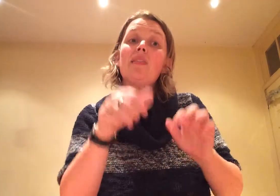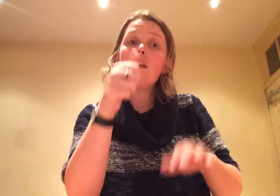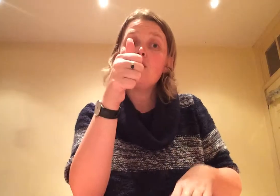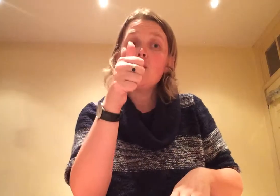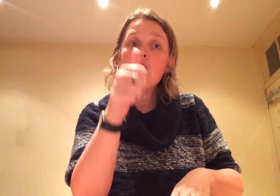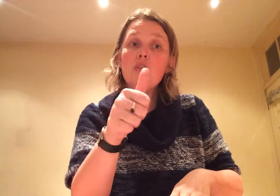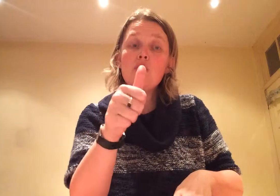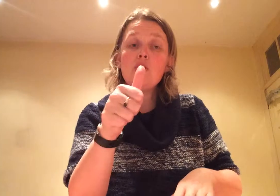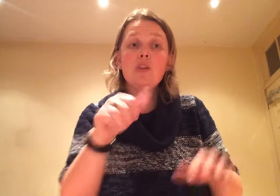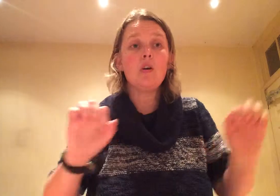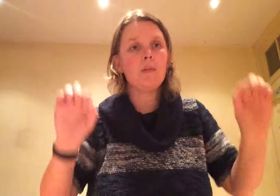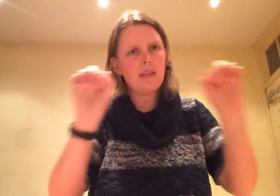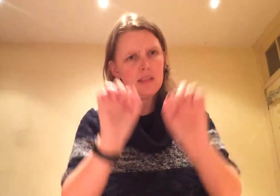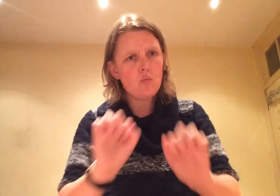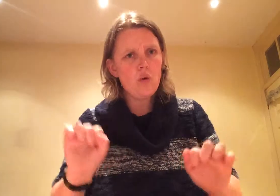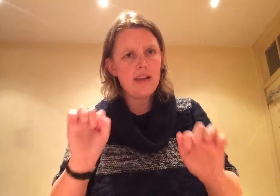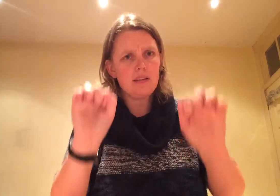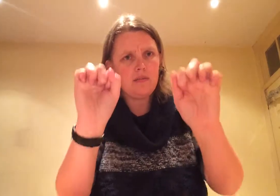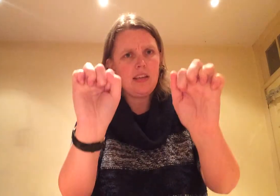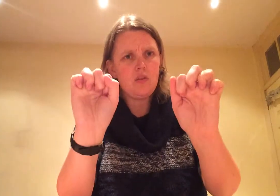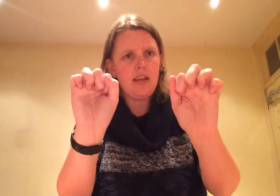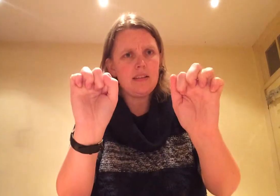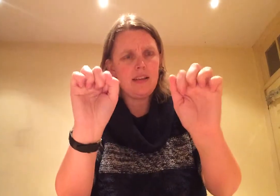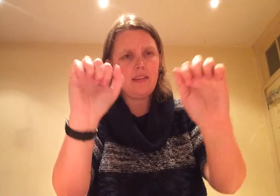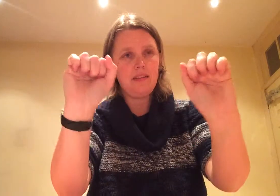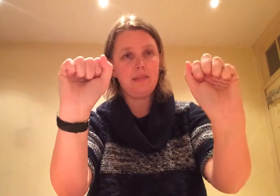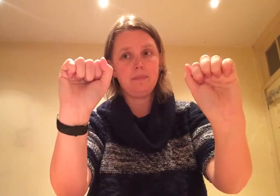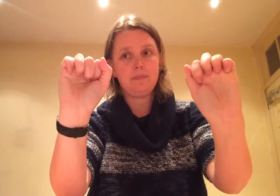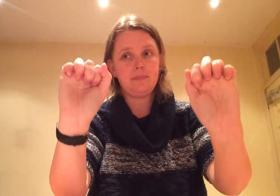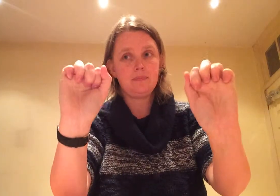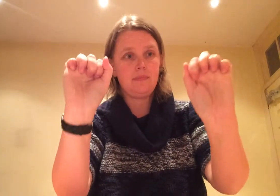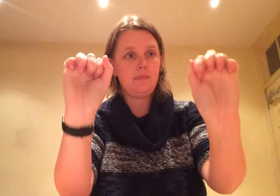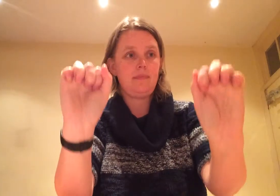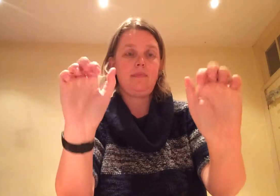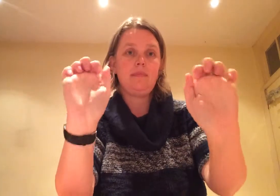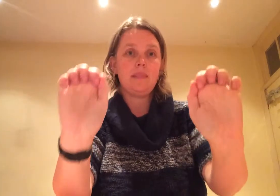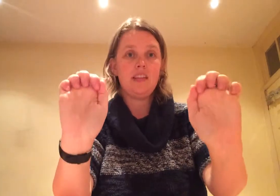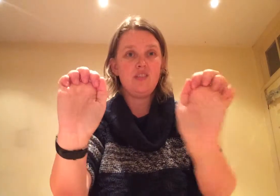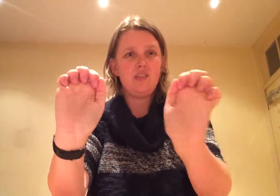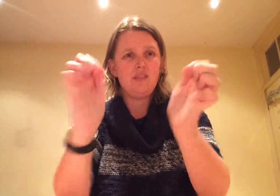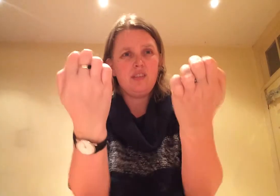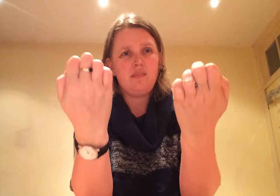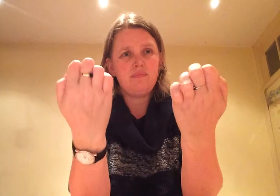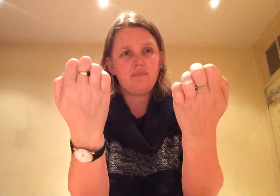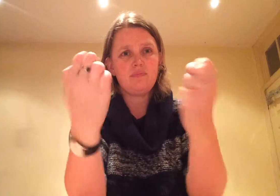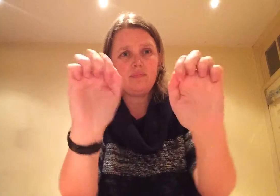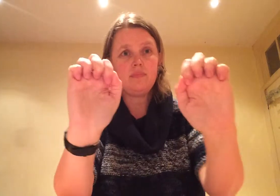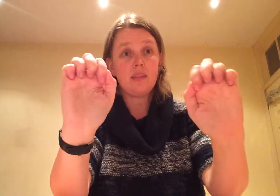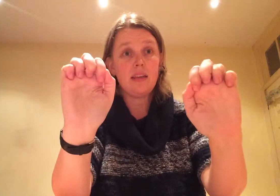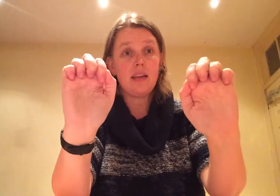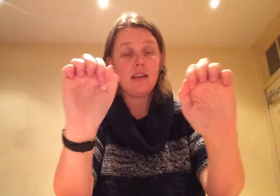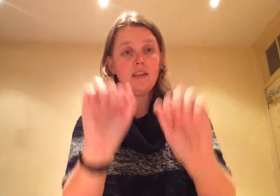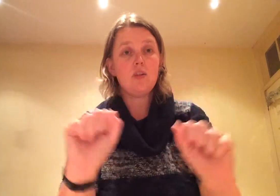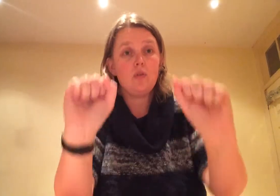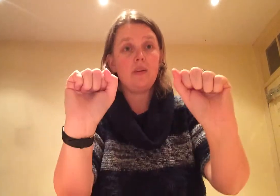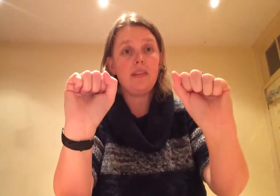then good, now this is weight. If you get your hands like this, and you sort of just like that, or like